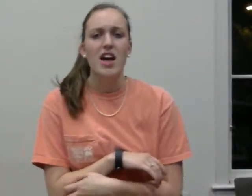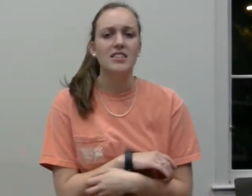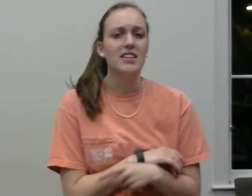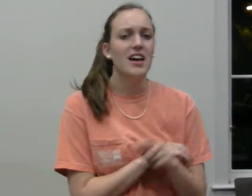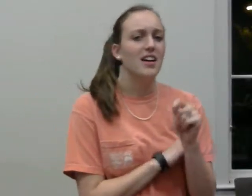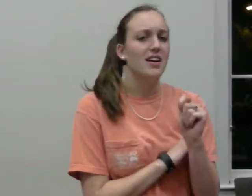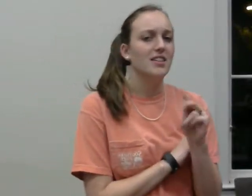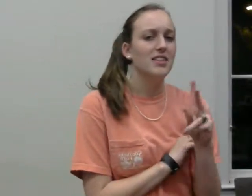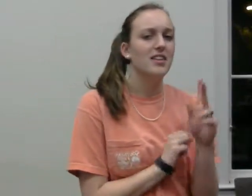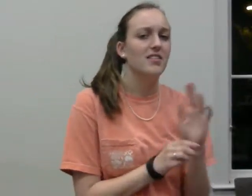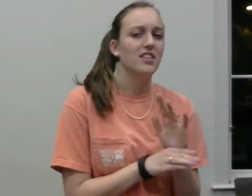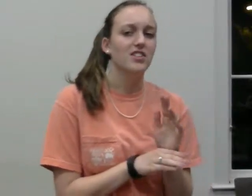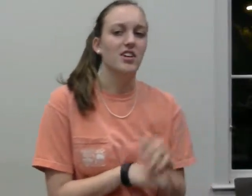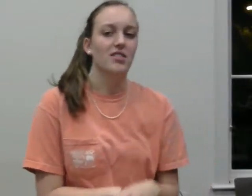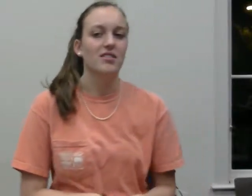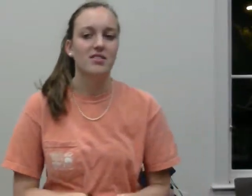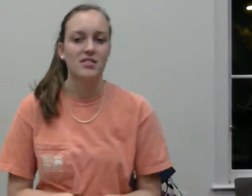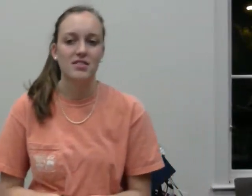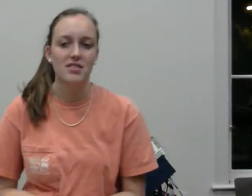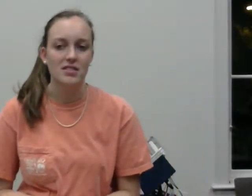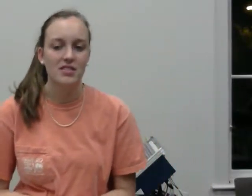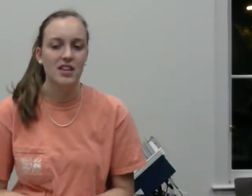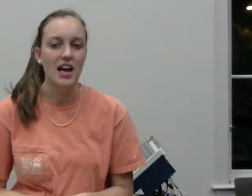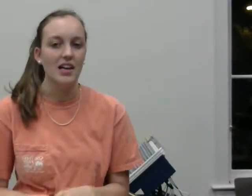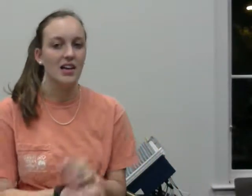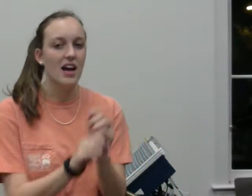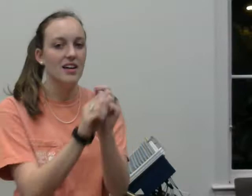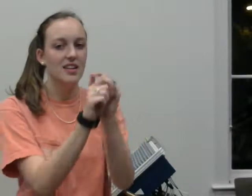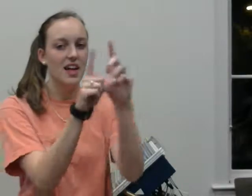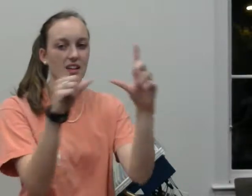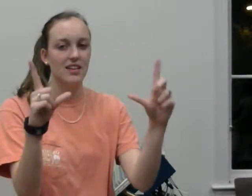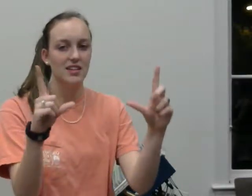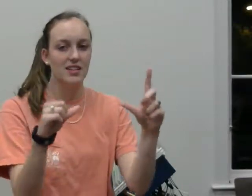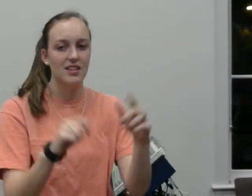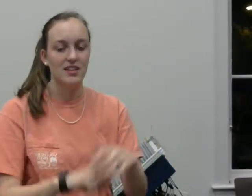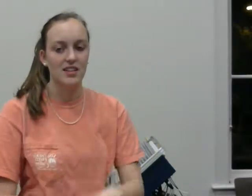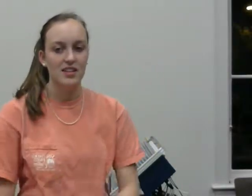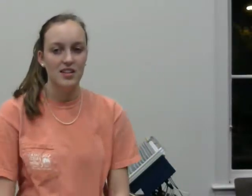It's like a TV show. Like, it has like...